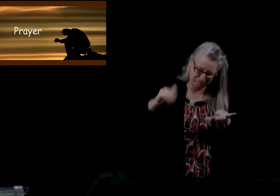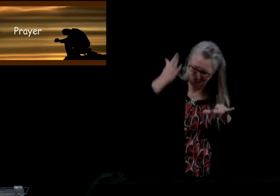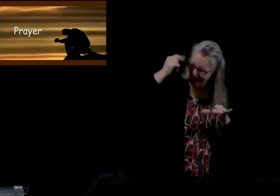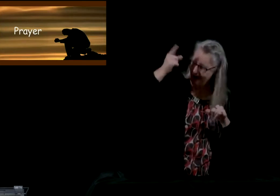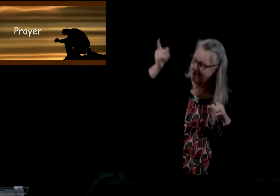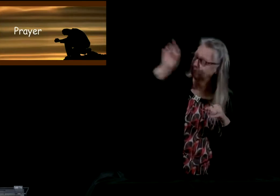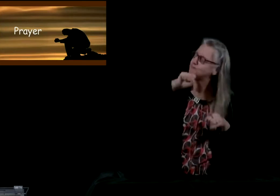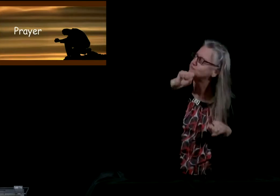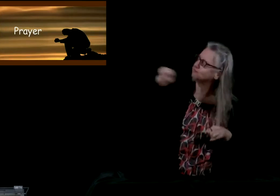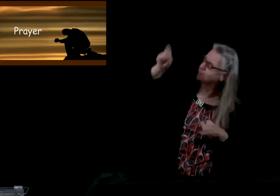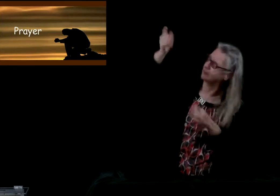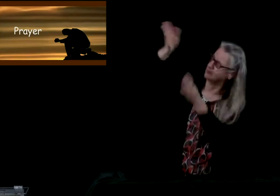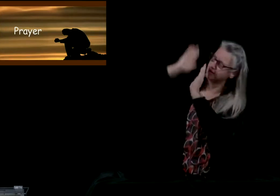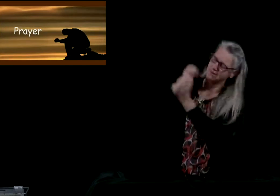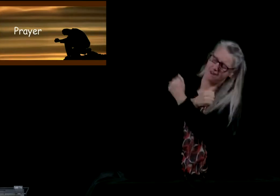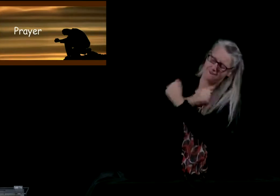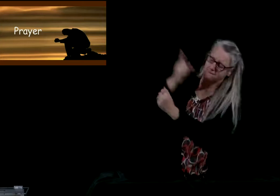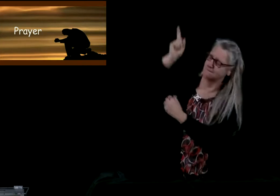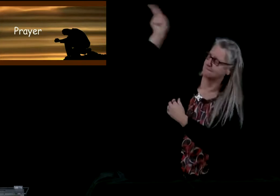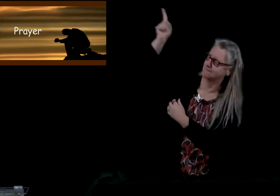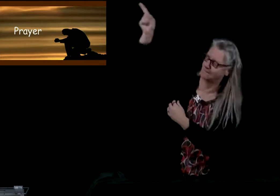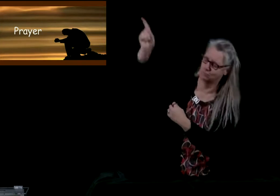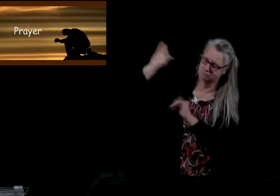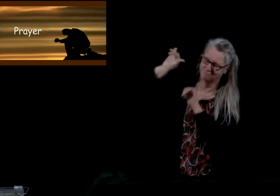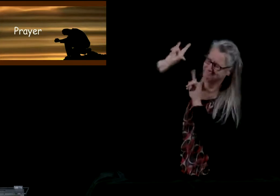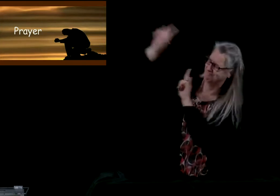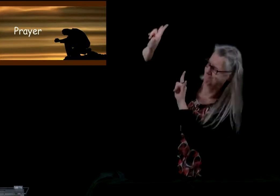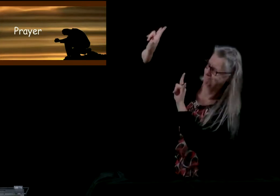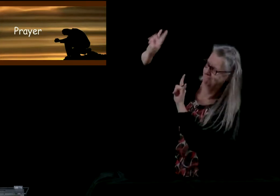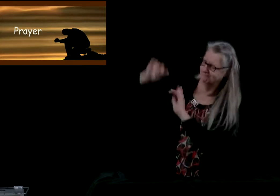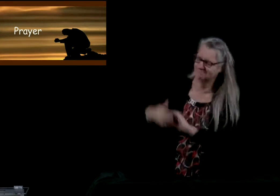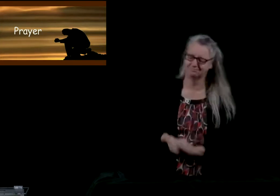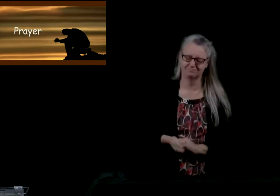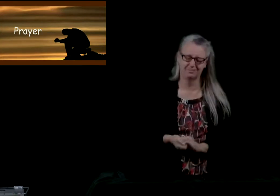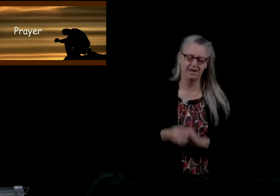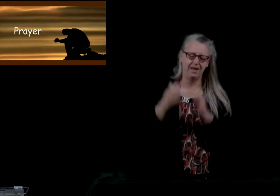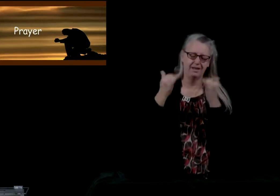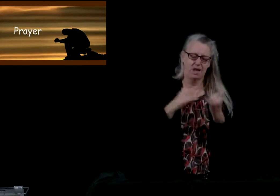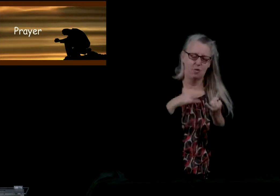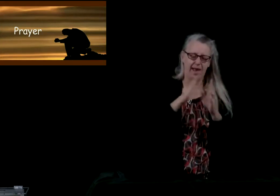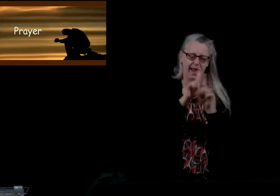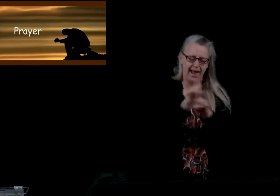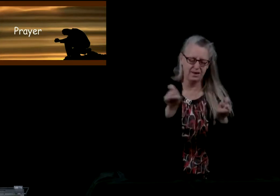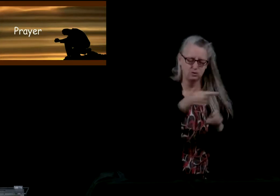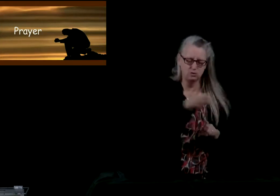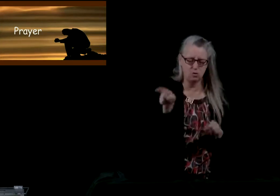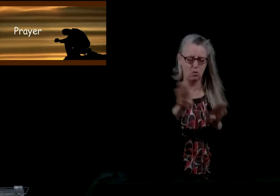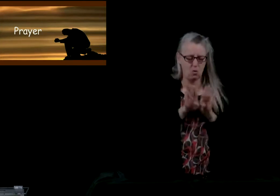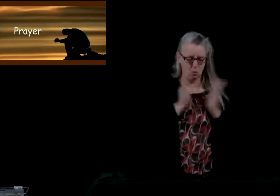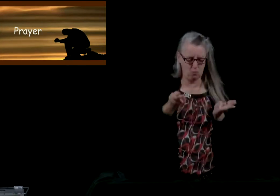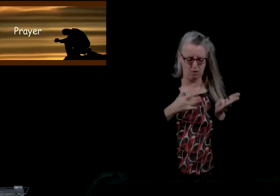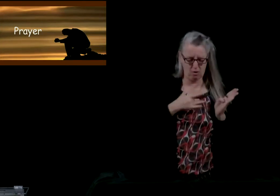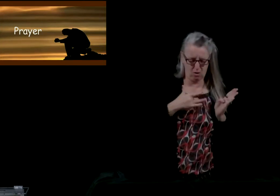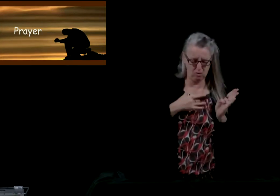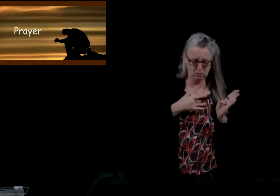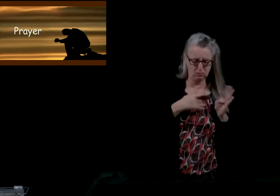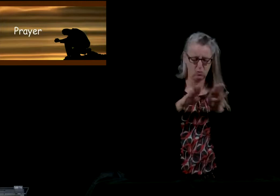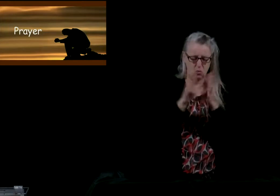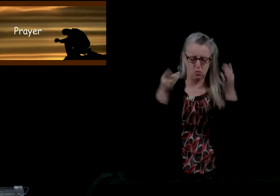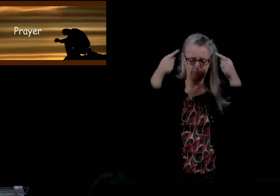And even though Jeff's not here, thank them for coming to worship you, because we all love you. And we ask that you open